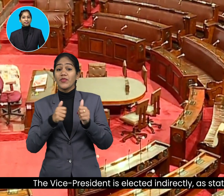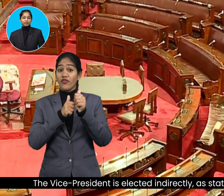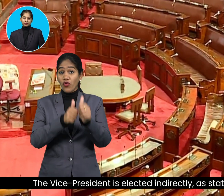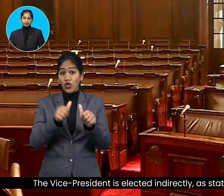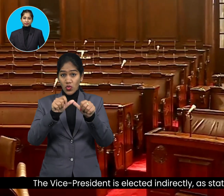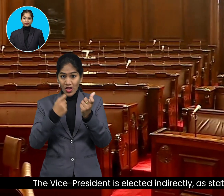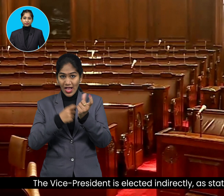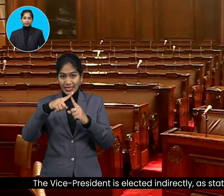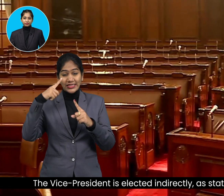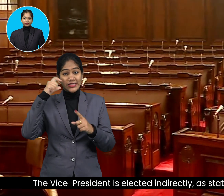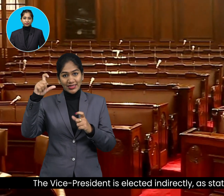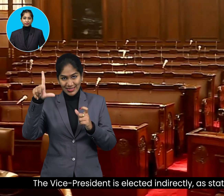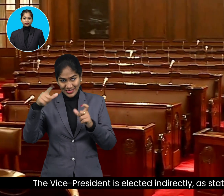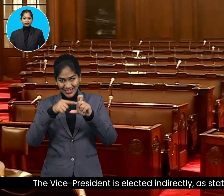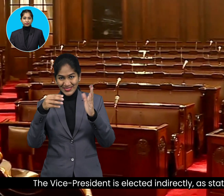66(1).